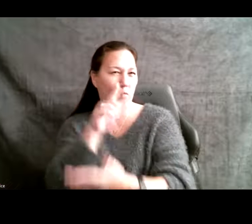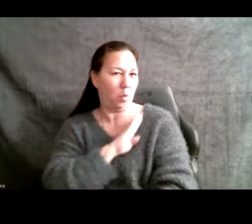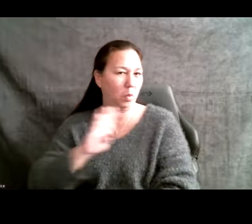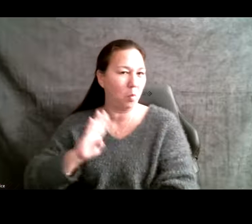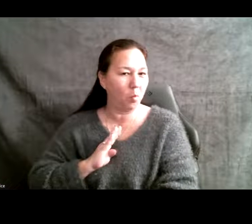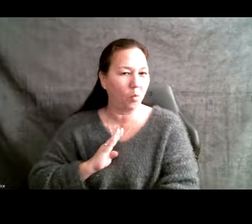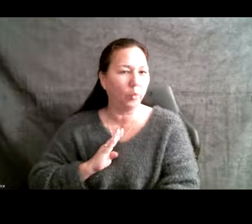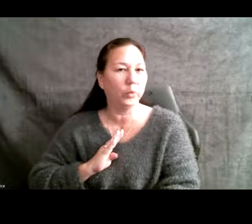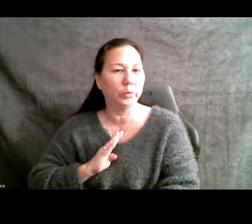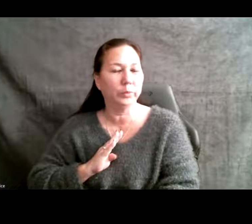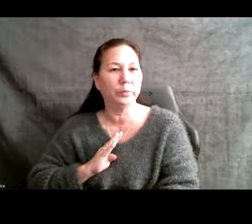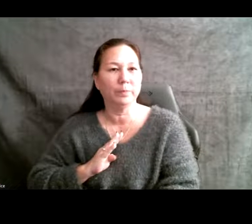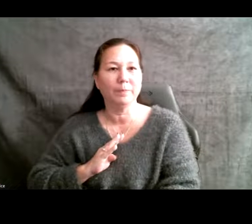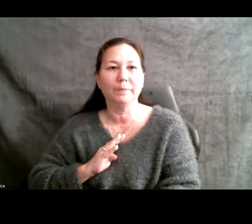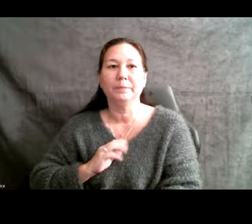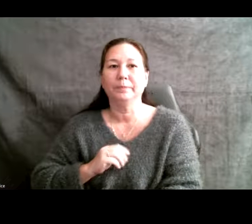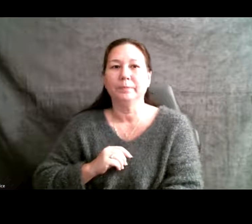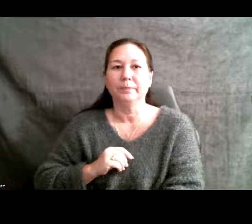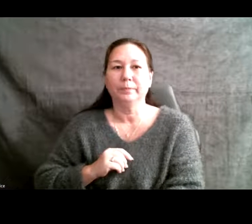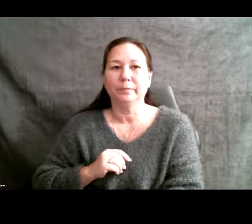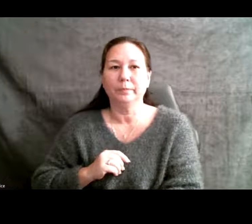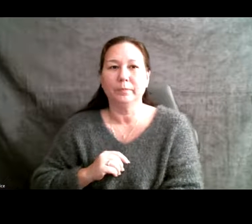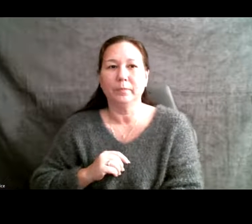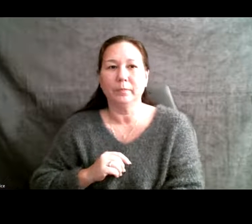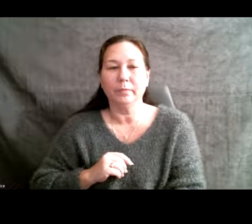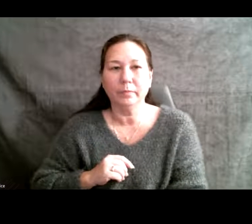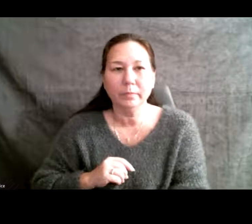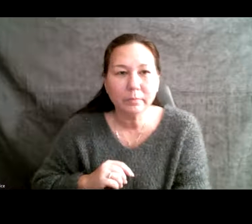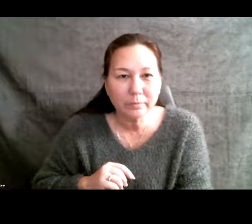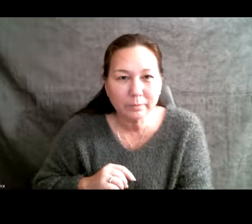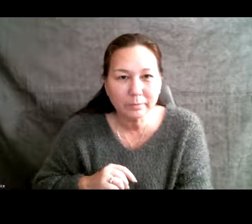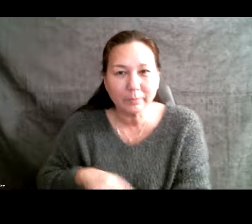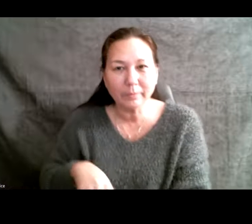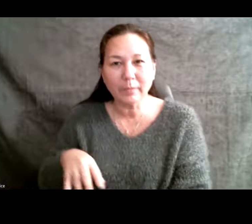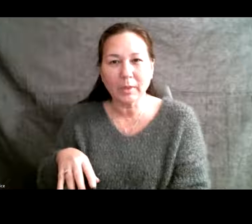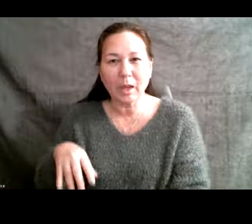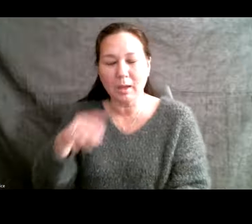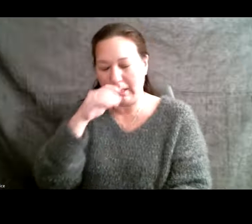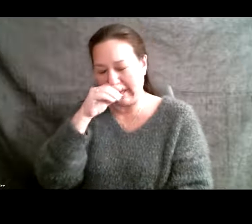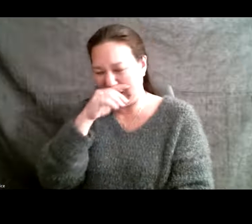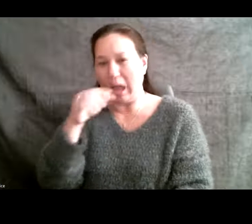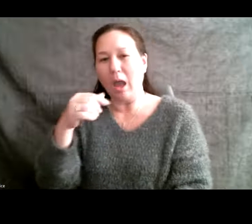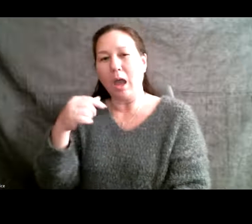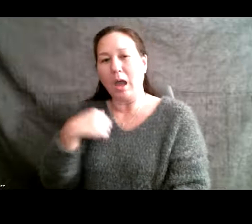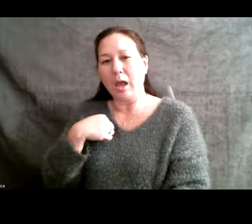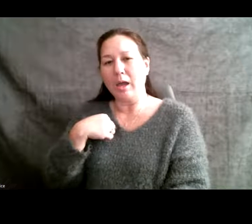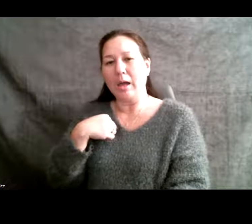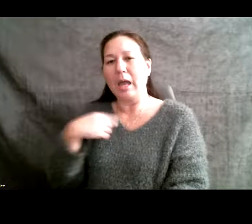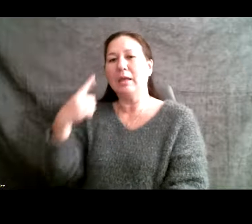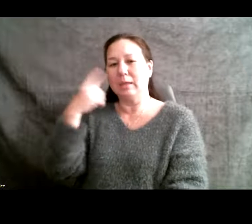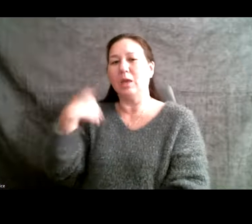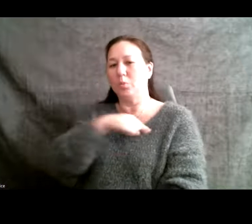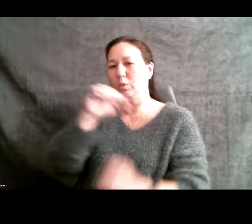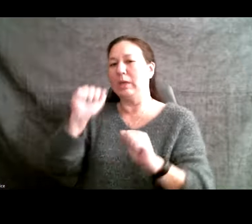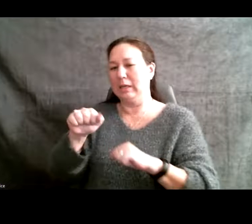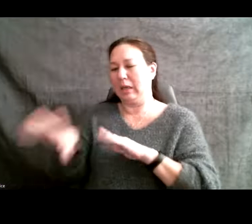I think that we could record those questions that come in from the public at the end of the meetings. I think